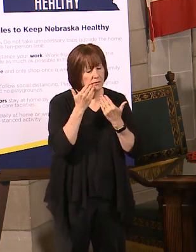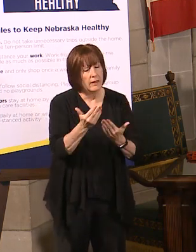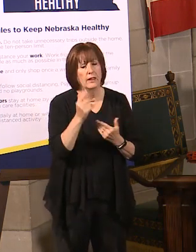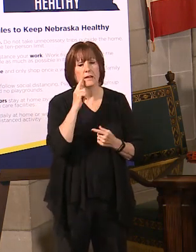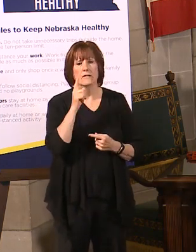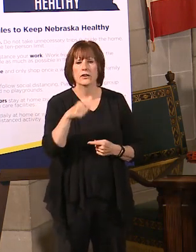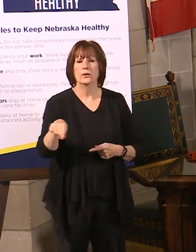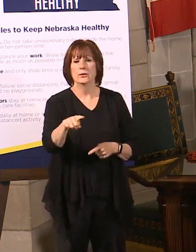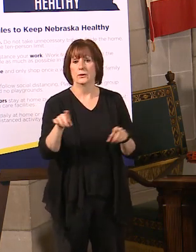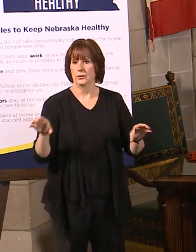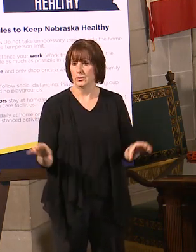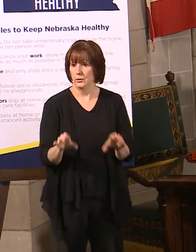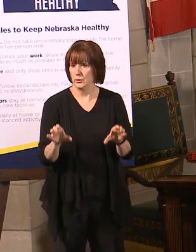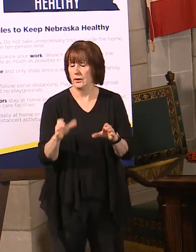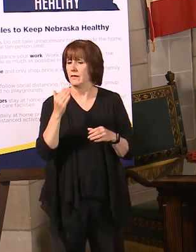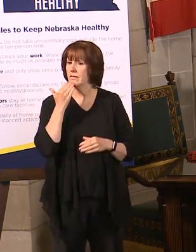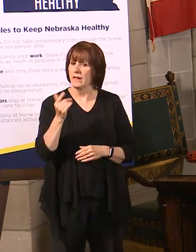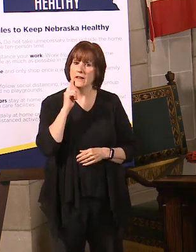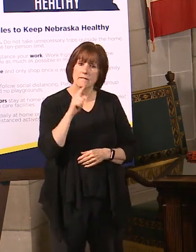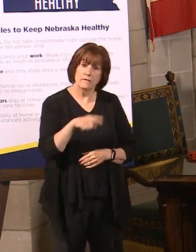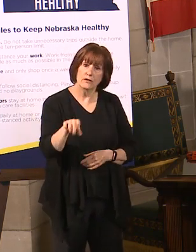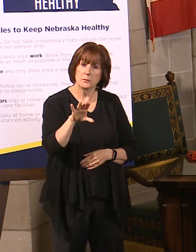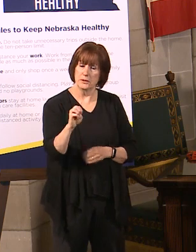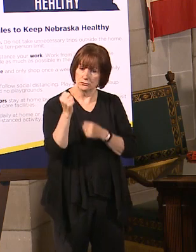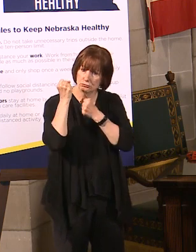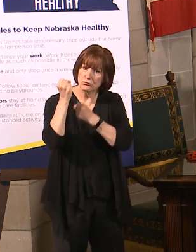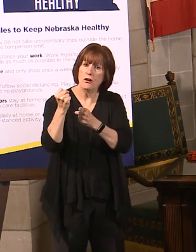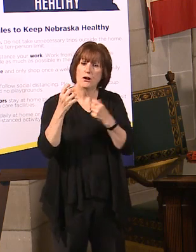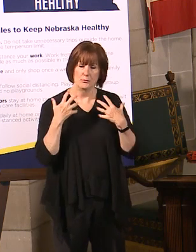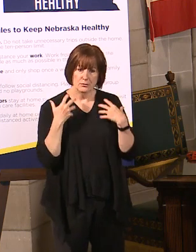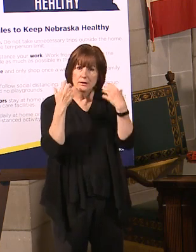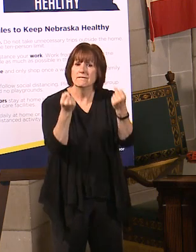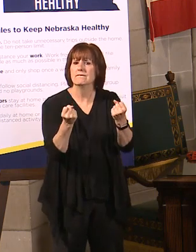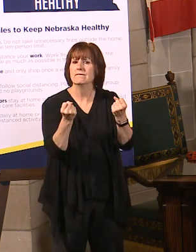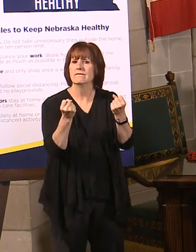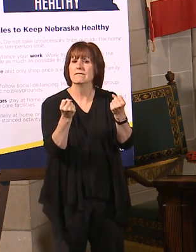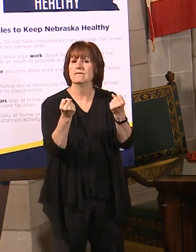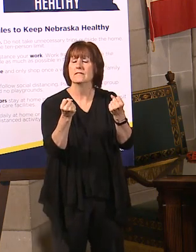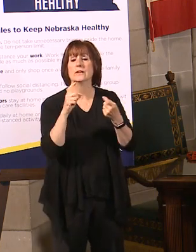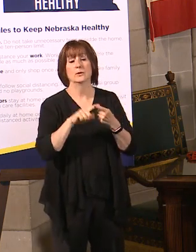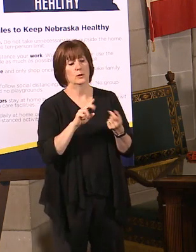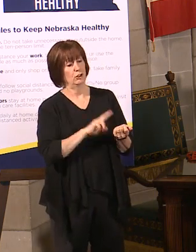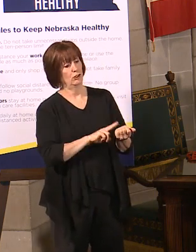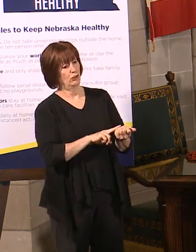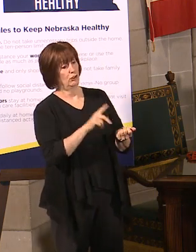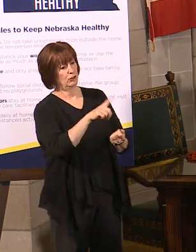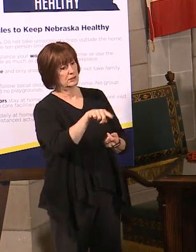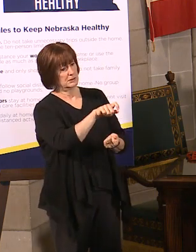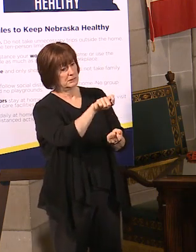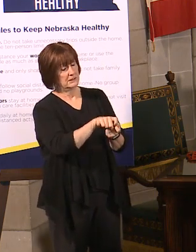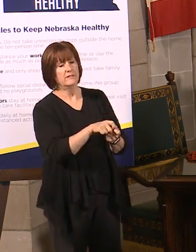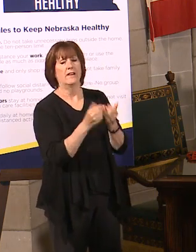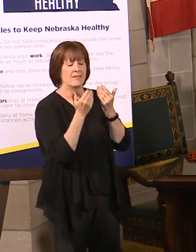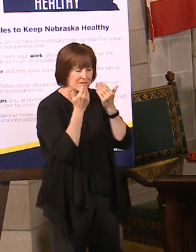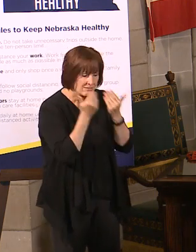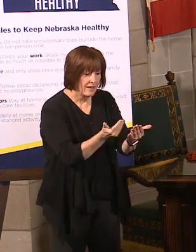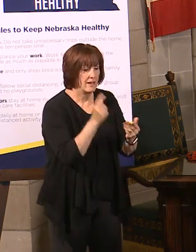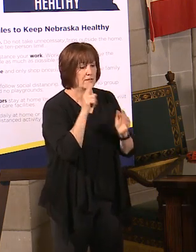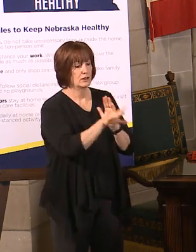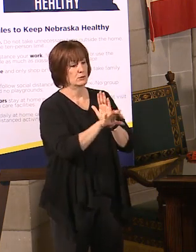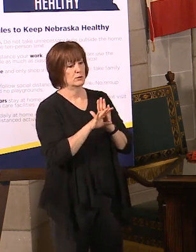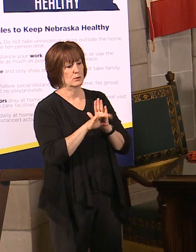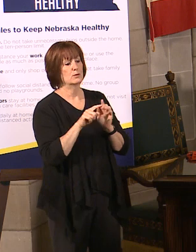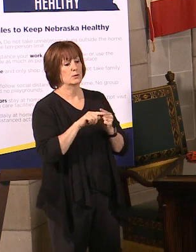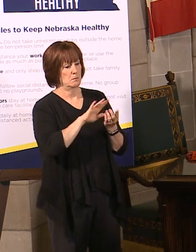are doing. Thank you for being strong and courageous. And to the nurses specifically, thank you for choosing to